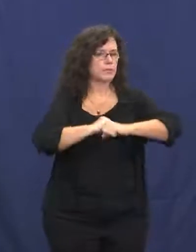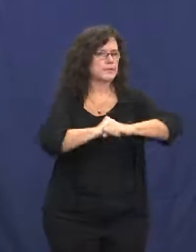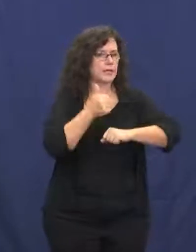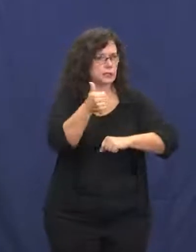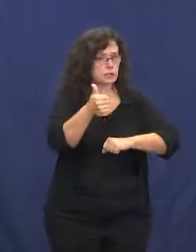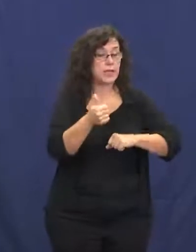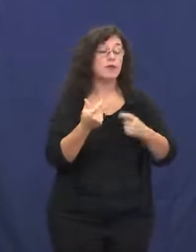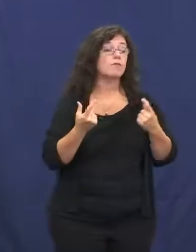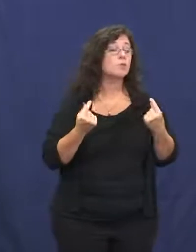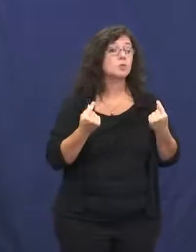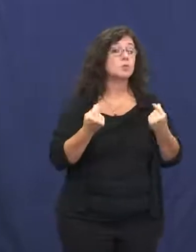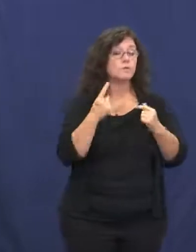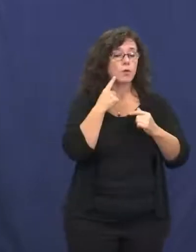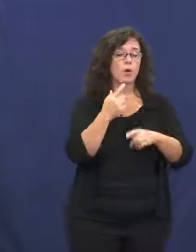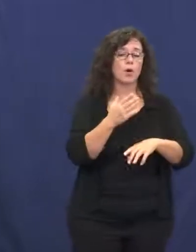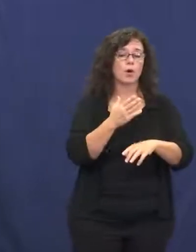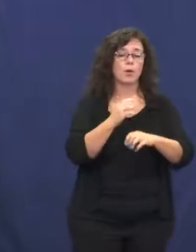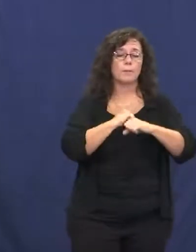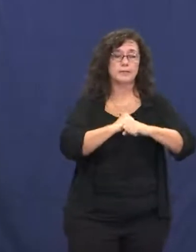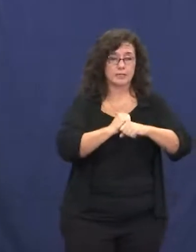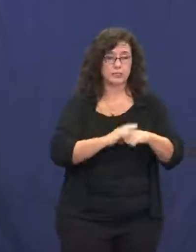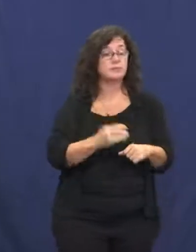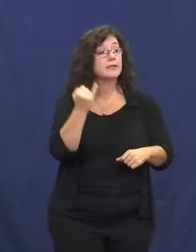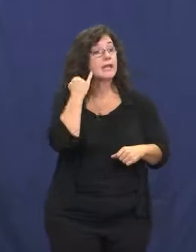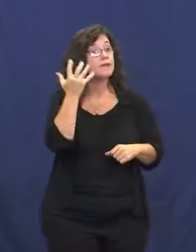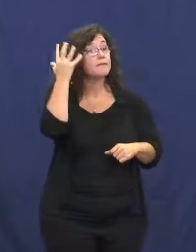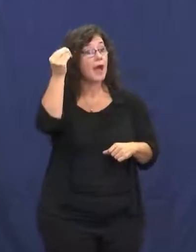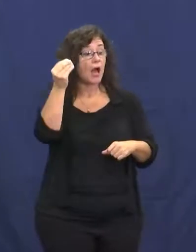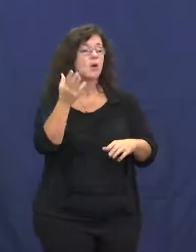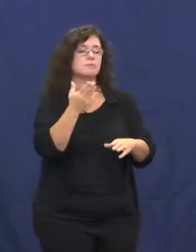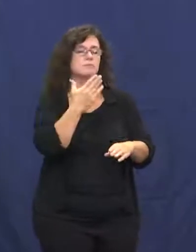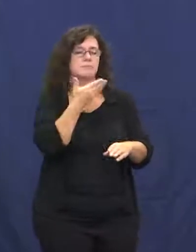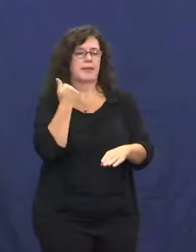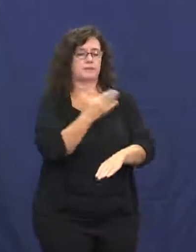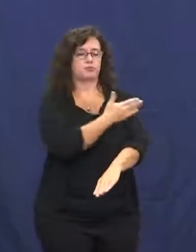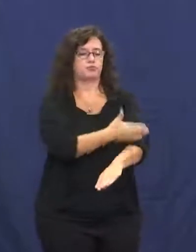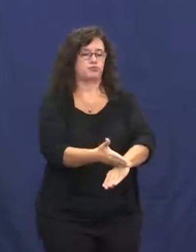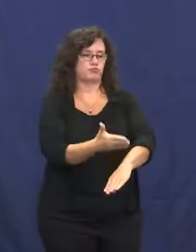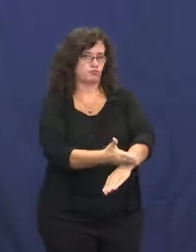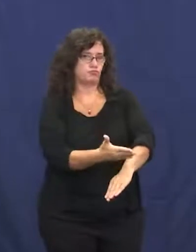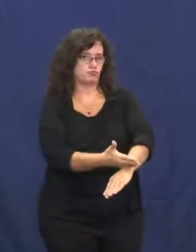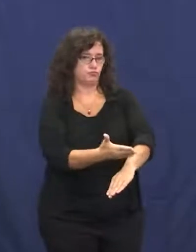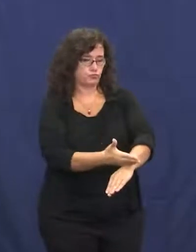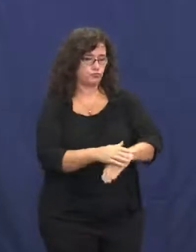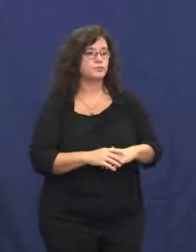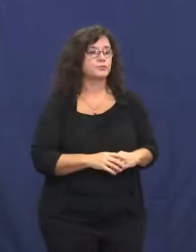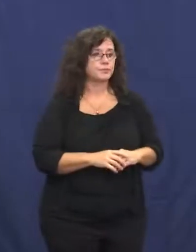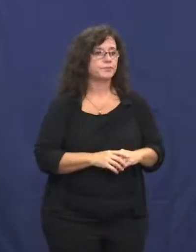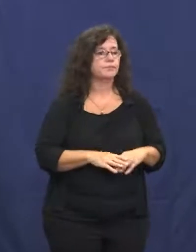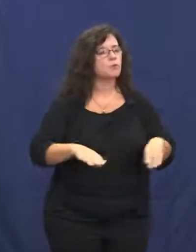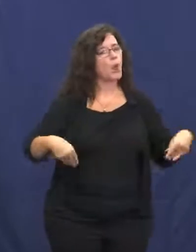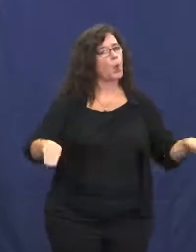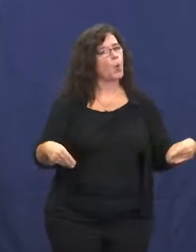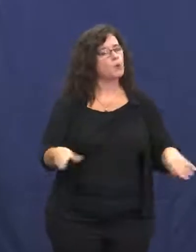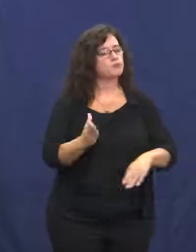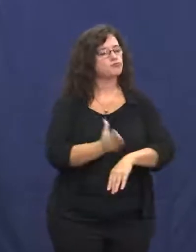best protection there, if you are outdoors, is a long sleeve shirt, preferably